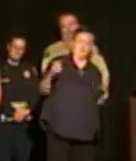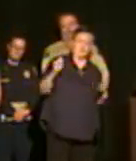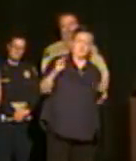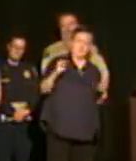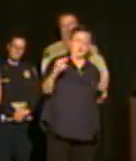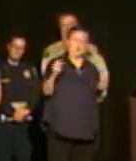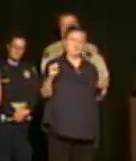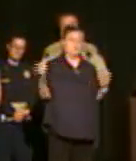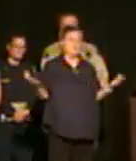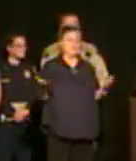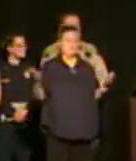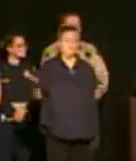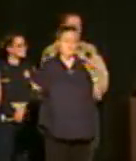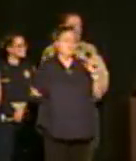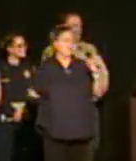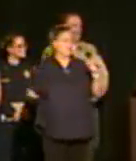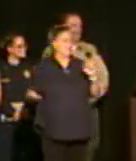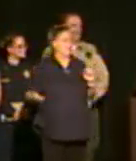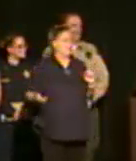High School?